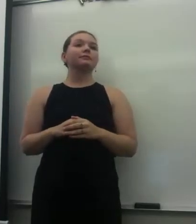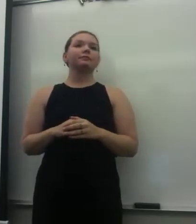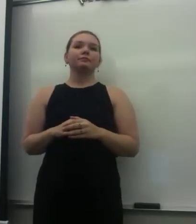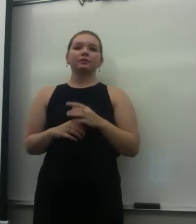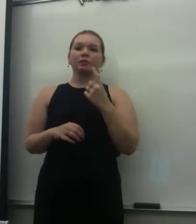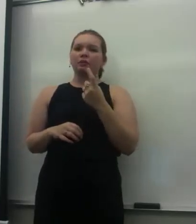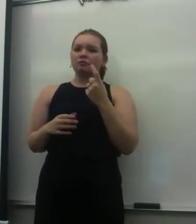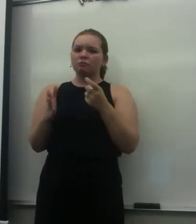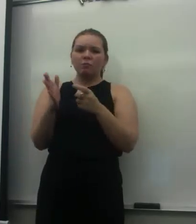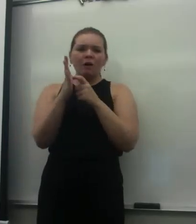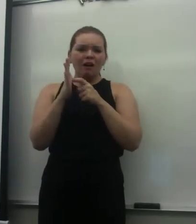CDI.